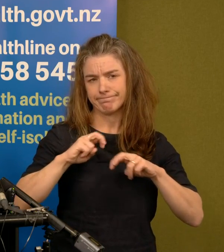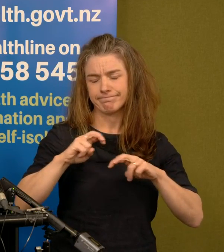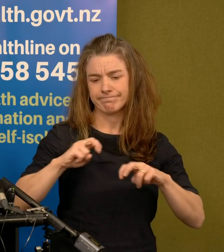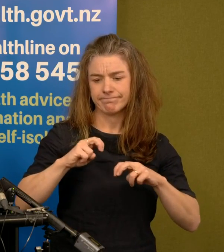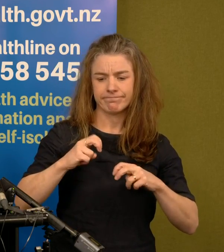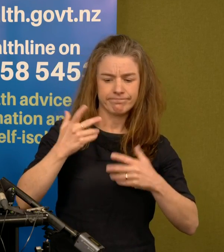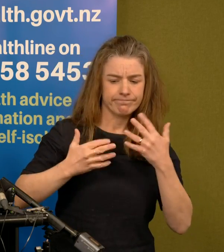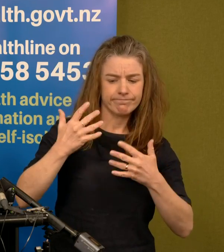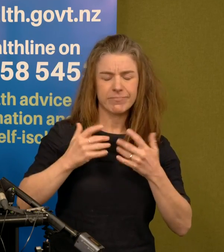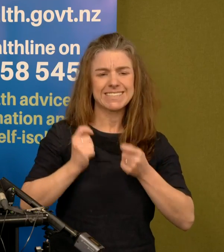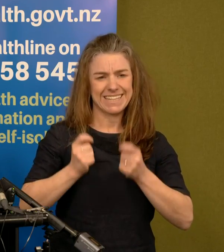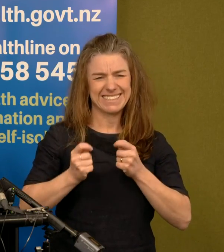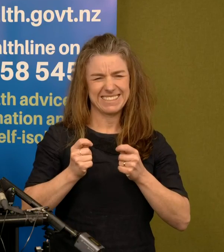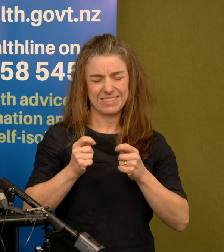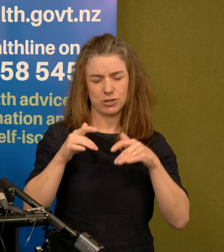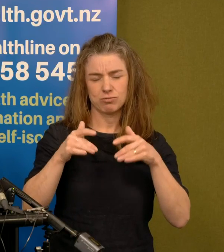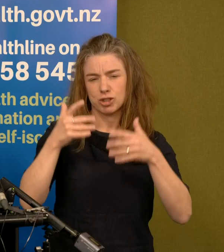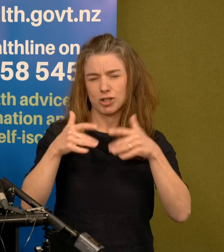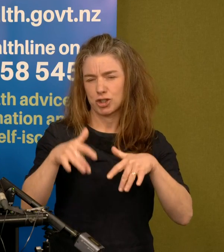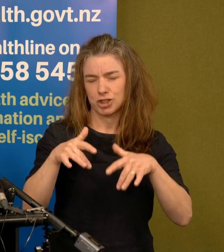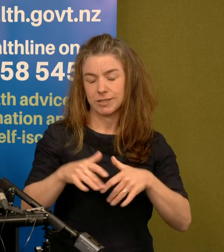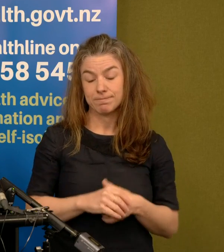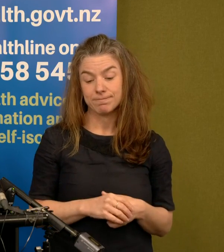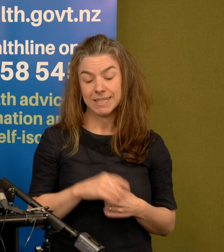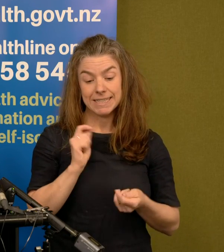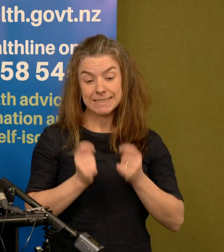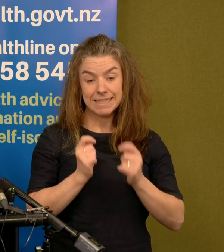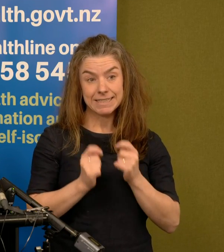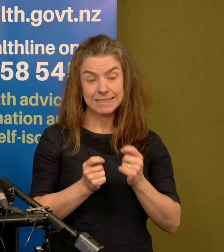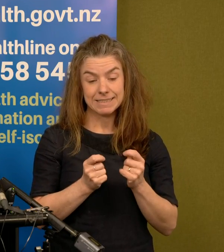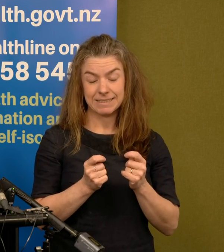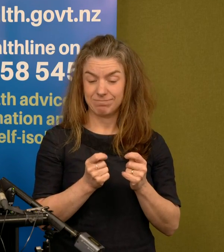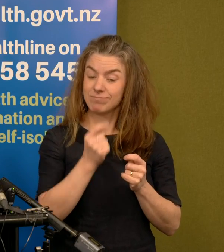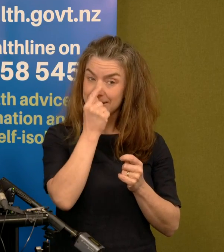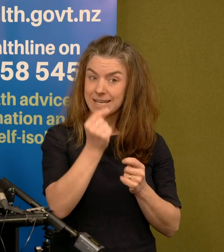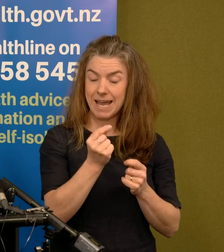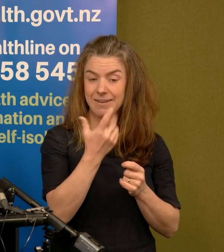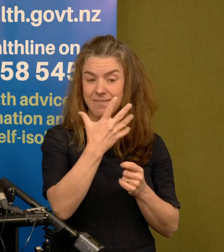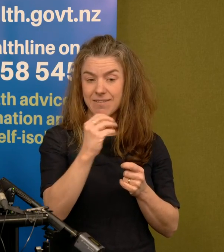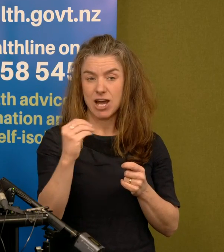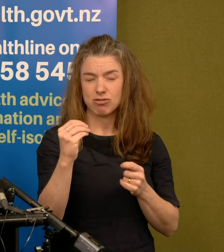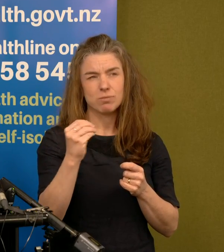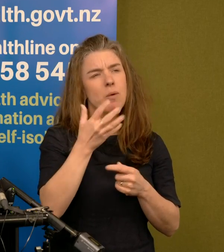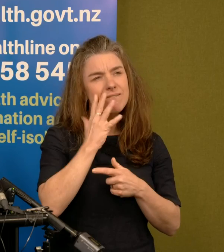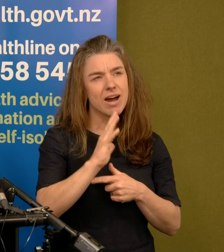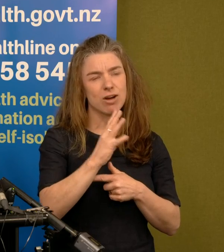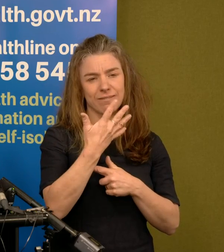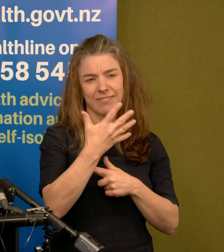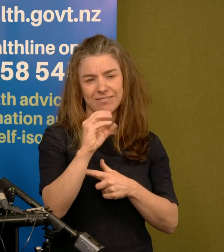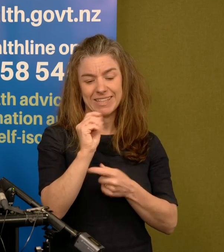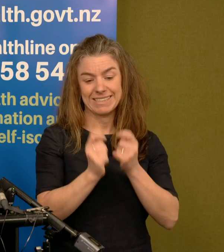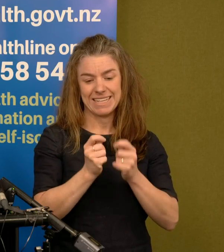morning. Currently, our test capacity is around 550 tests a